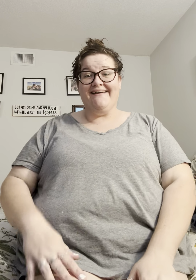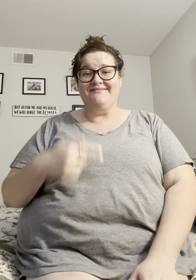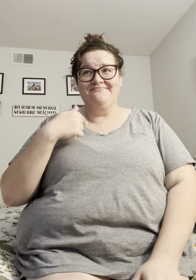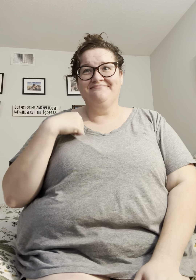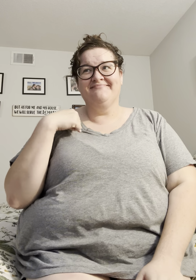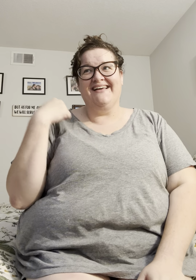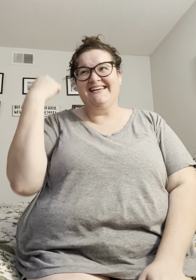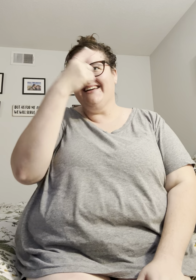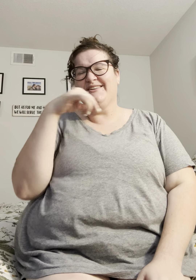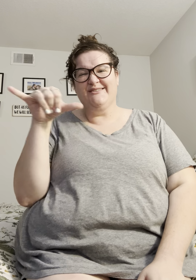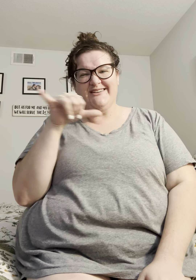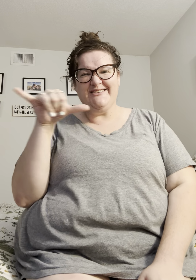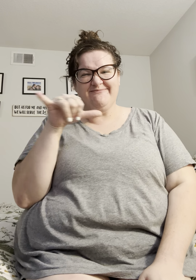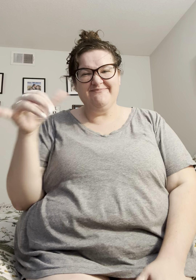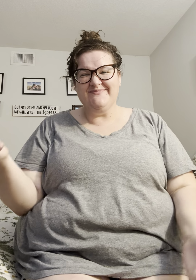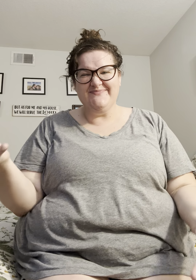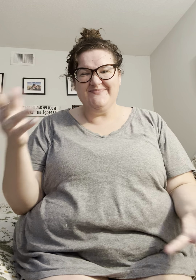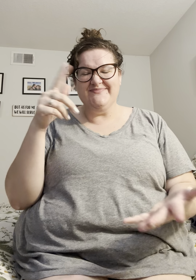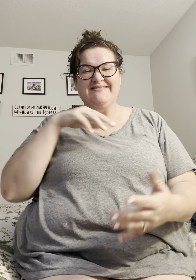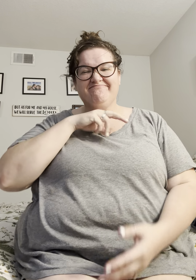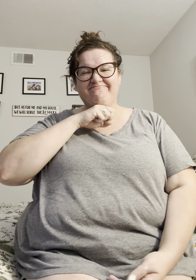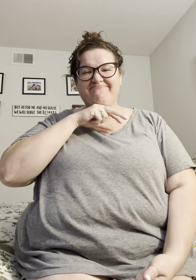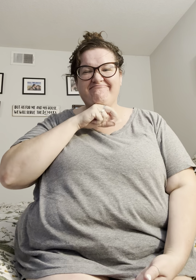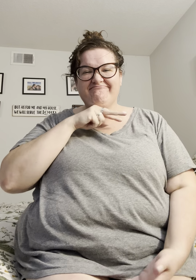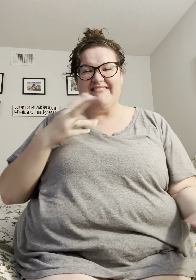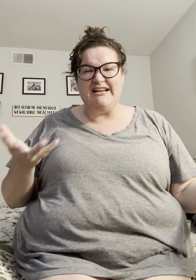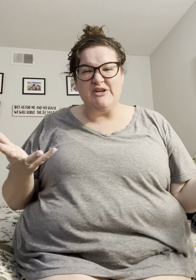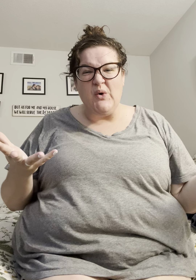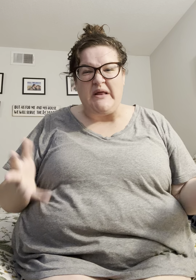Hi. I kind of look like a toad.